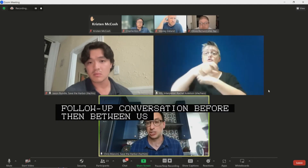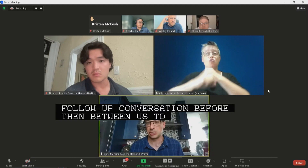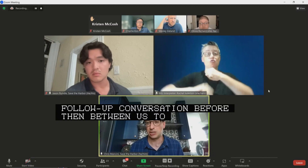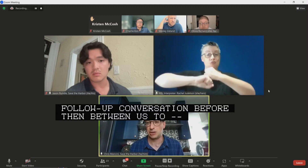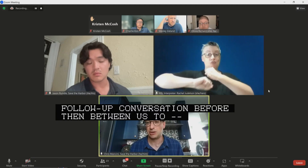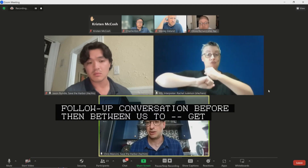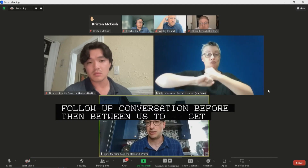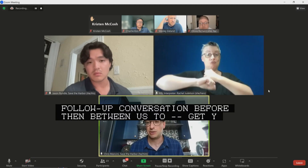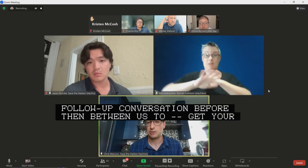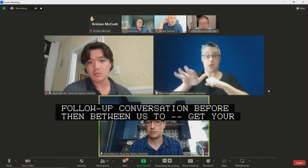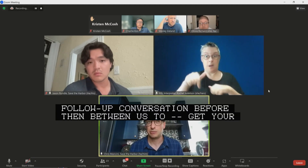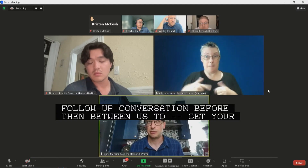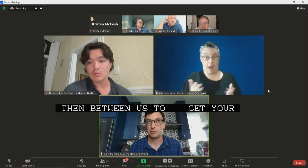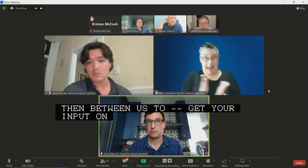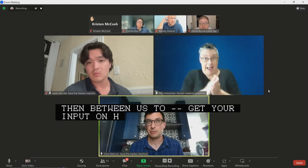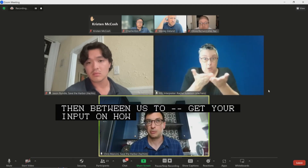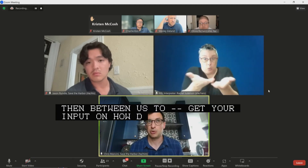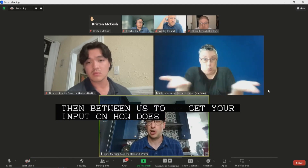communication, especially,